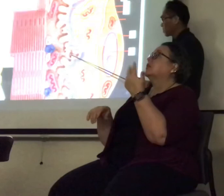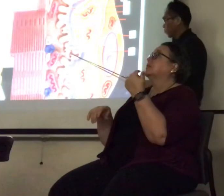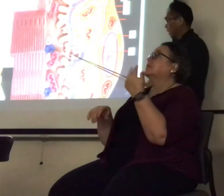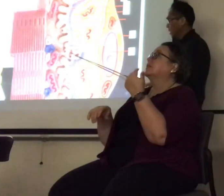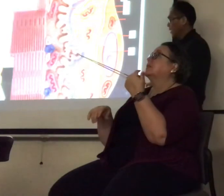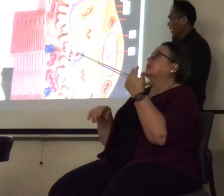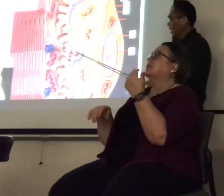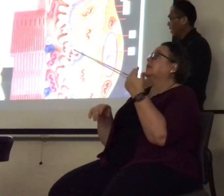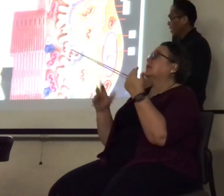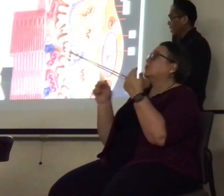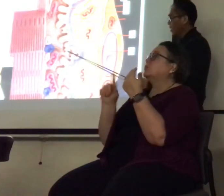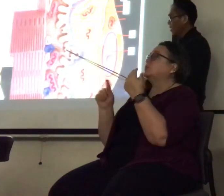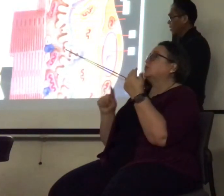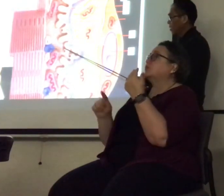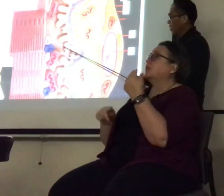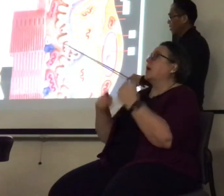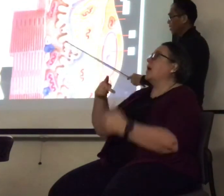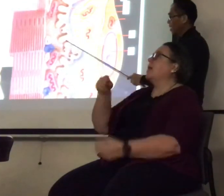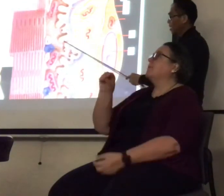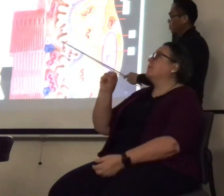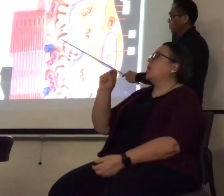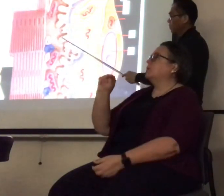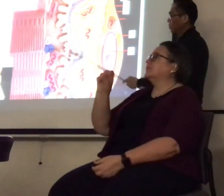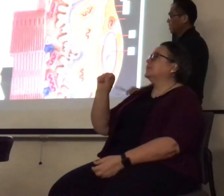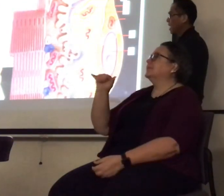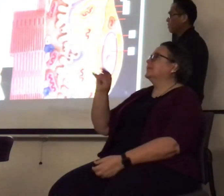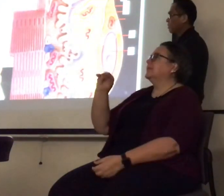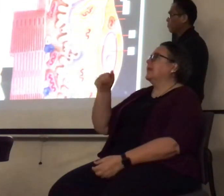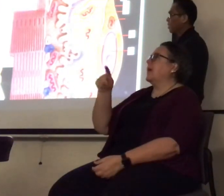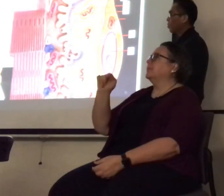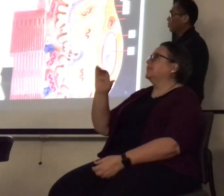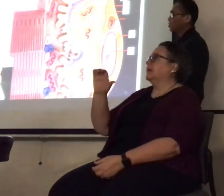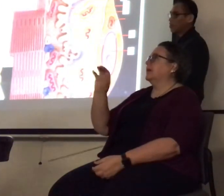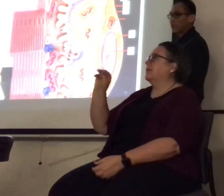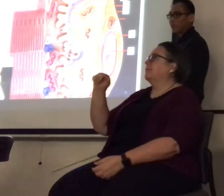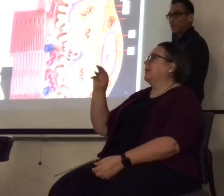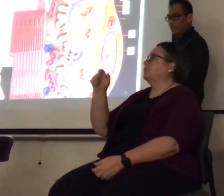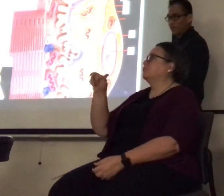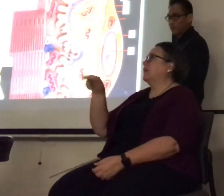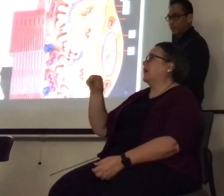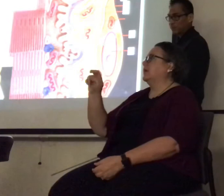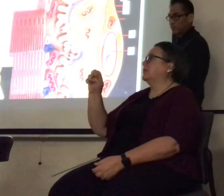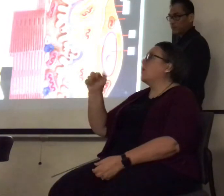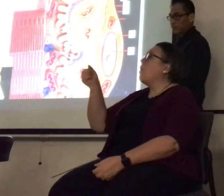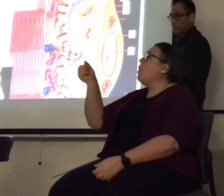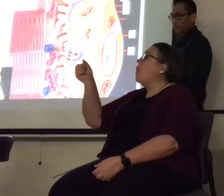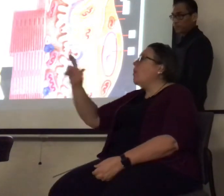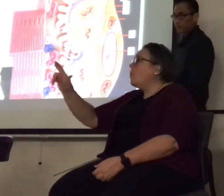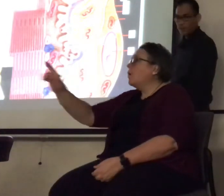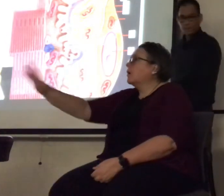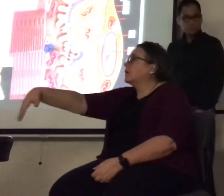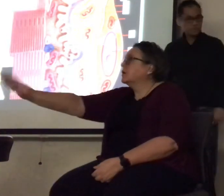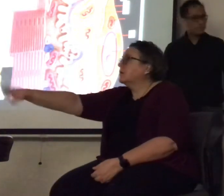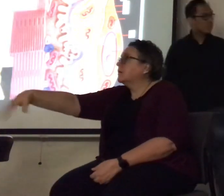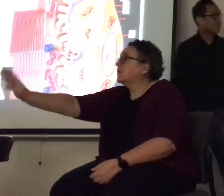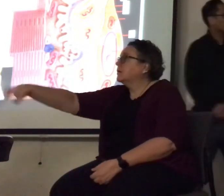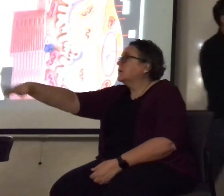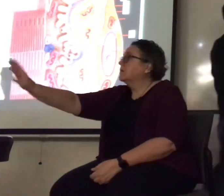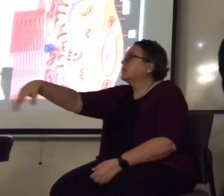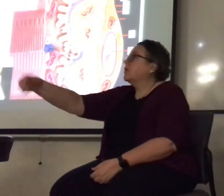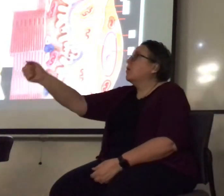for this squiggly thing? Yeah, you should have put postsynaptic membrane or sarcolemma would have been acceptable.